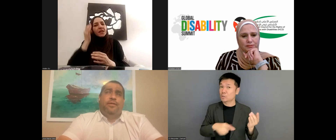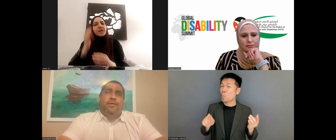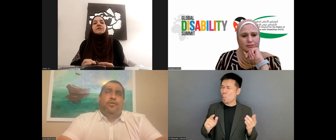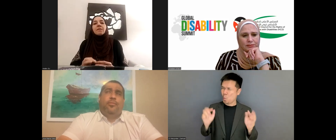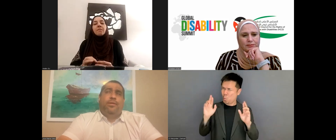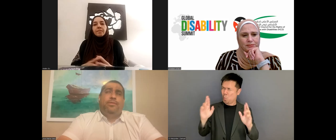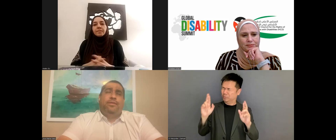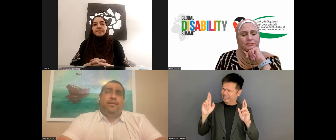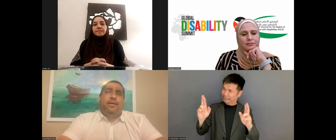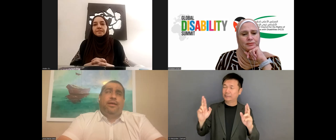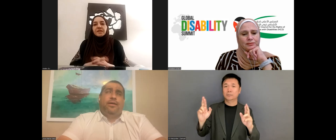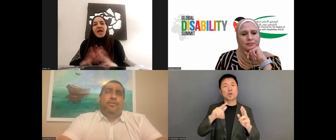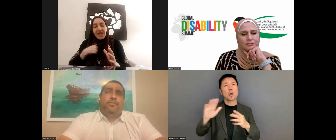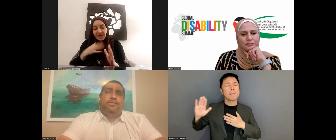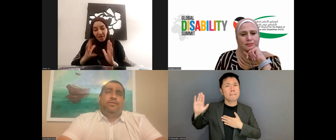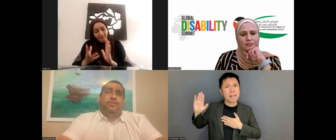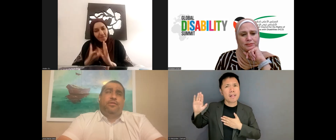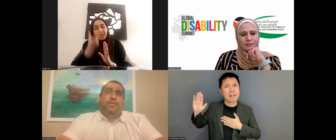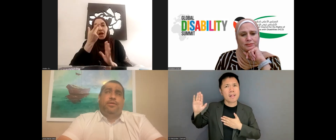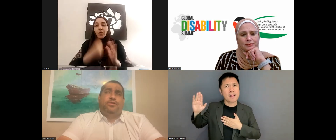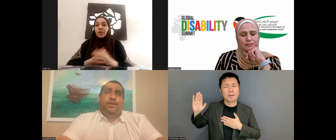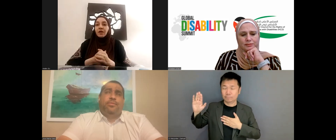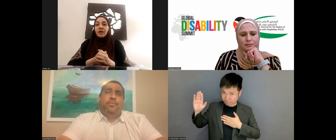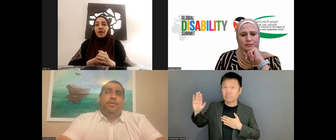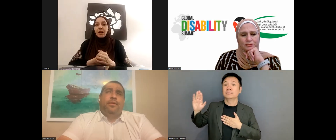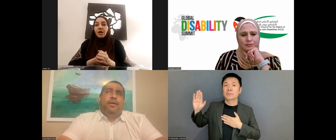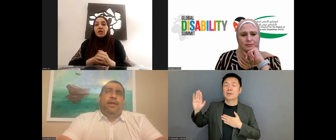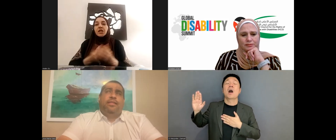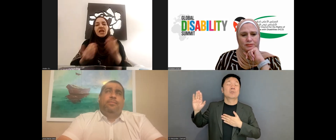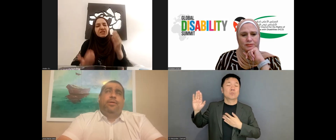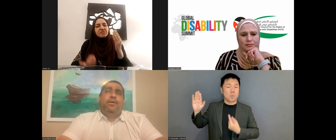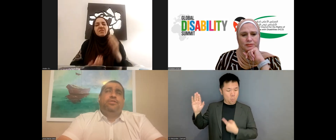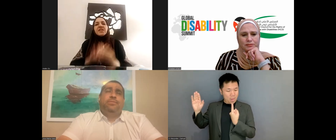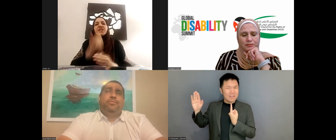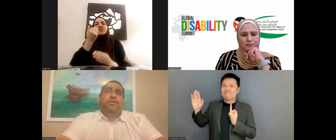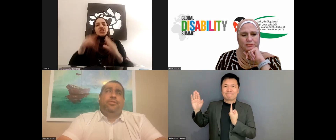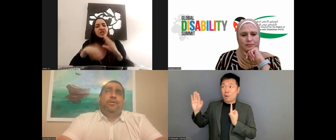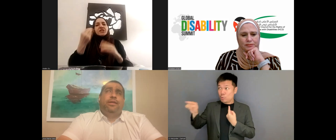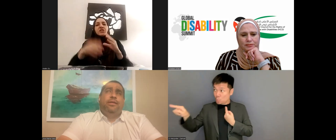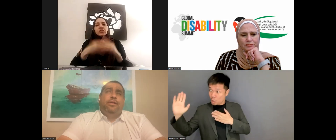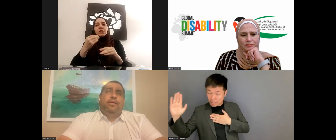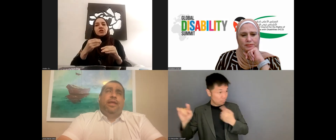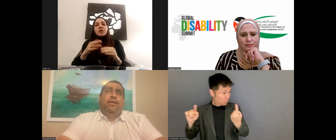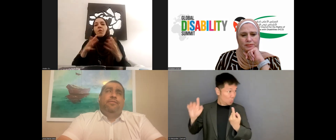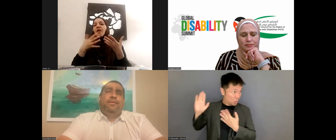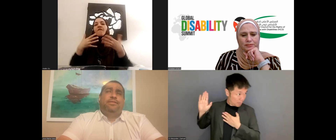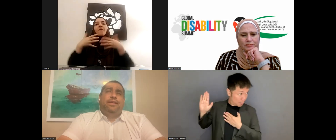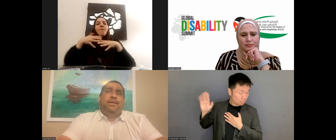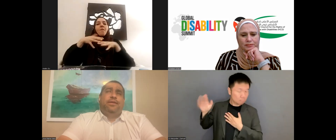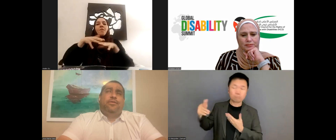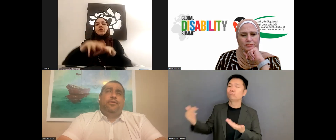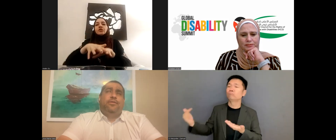have commitments that are the result of partnership. And I think partnership not only gives